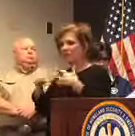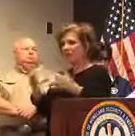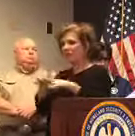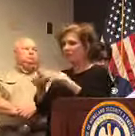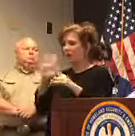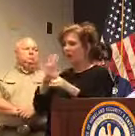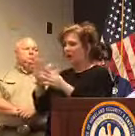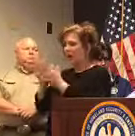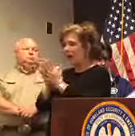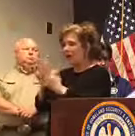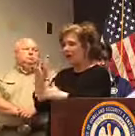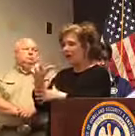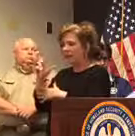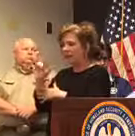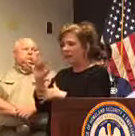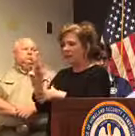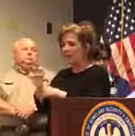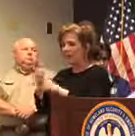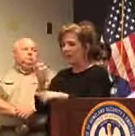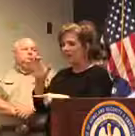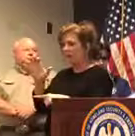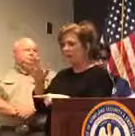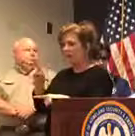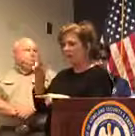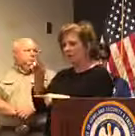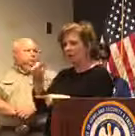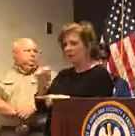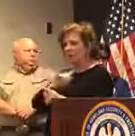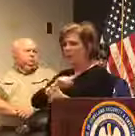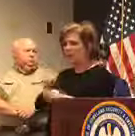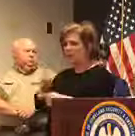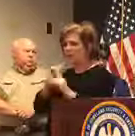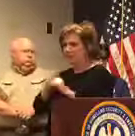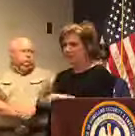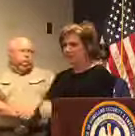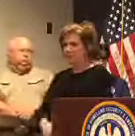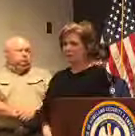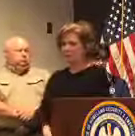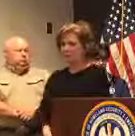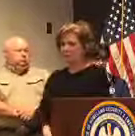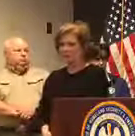Klein from CPRA to come up and give you a little more answer to that question.